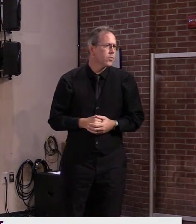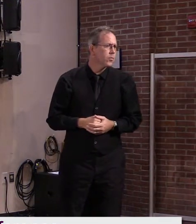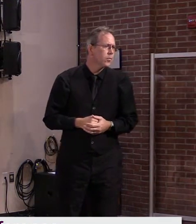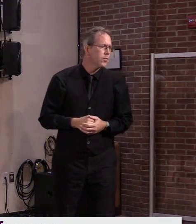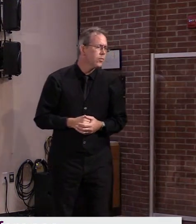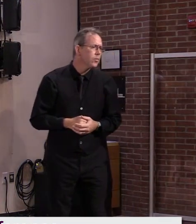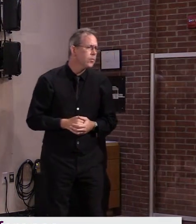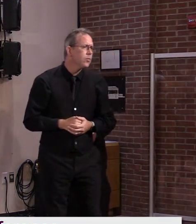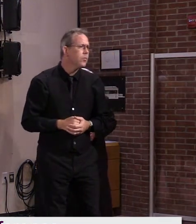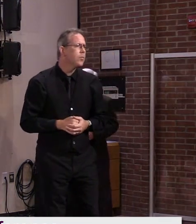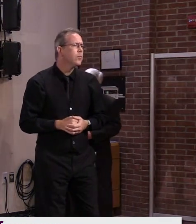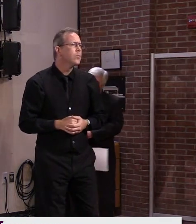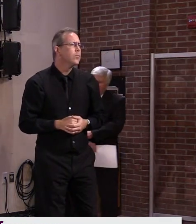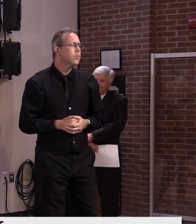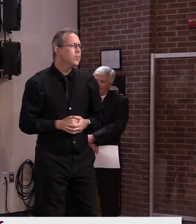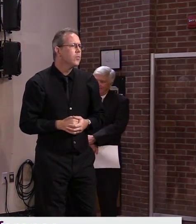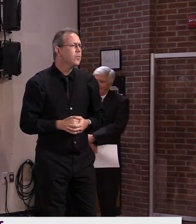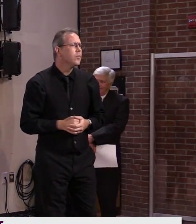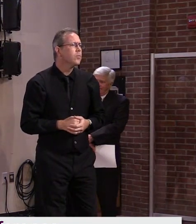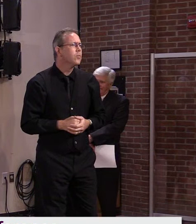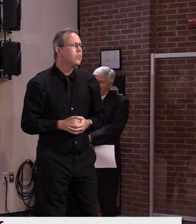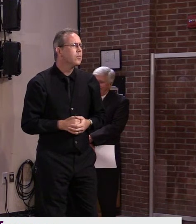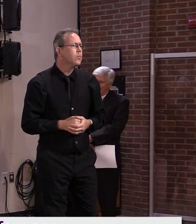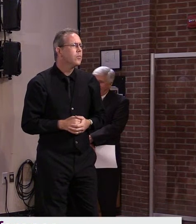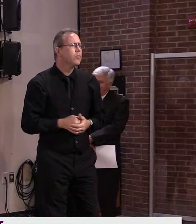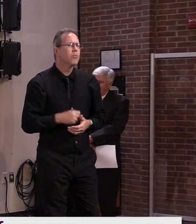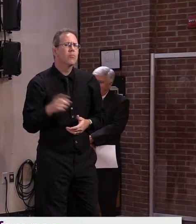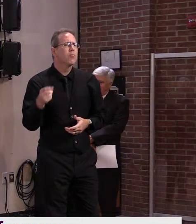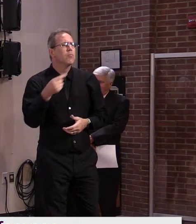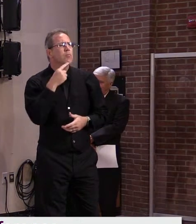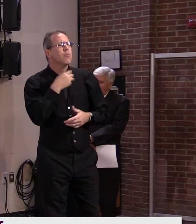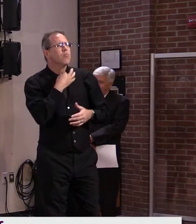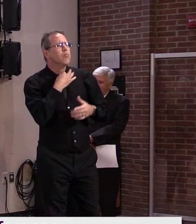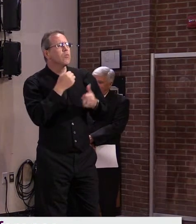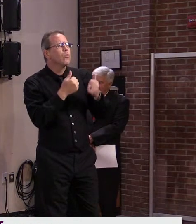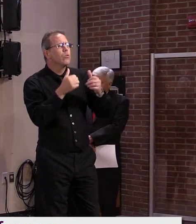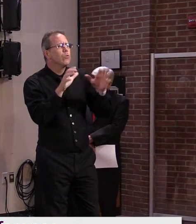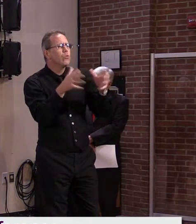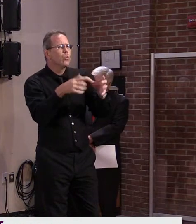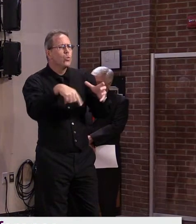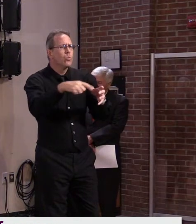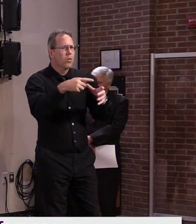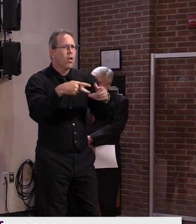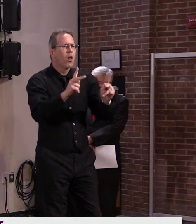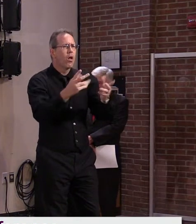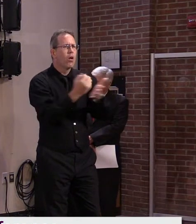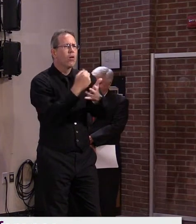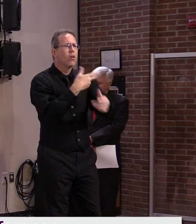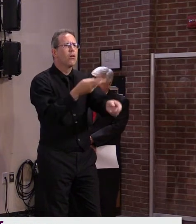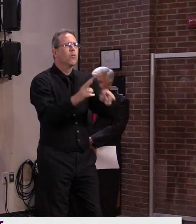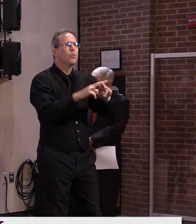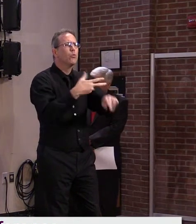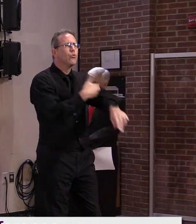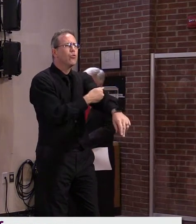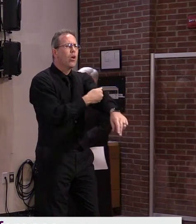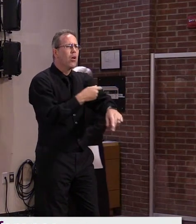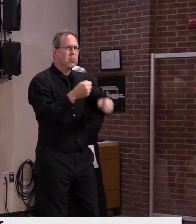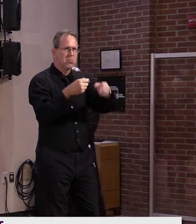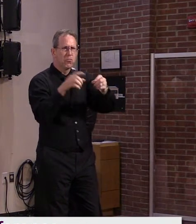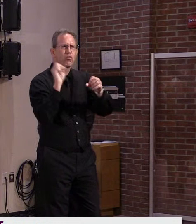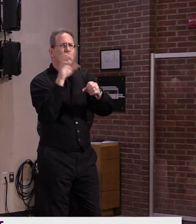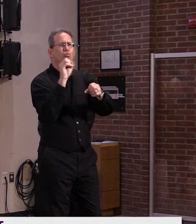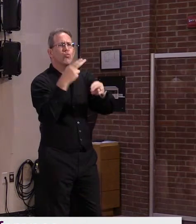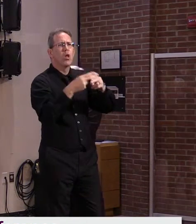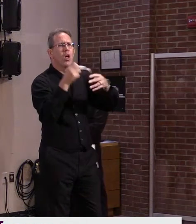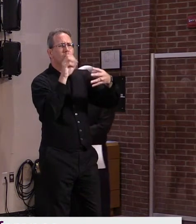been expanded in the last, since the guidance has come out. I wonder how many people are there now? You had mentioned something